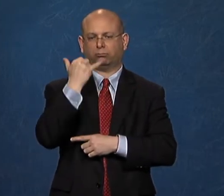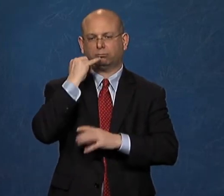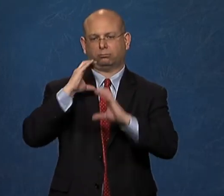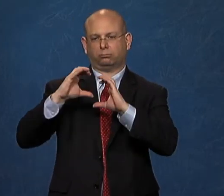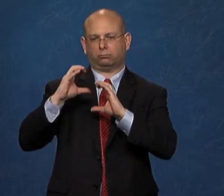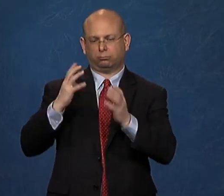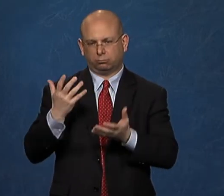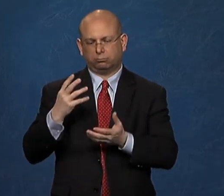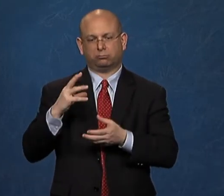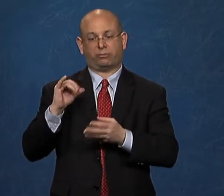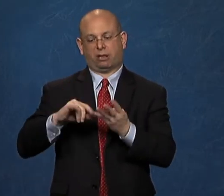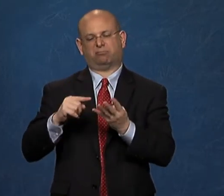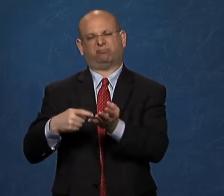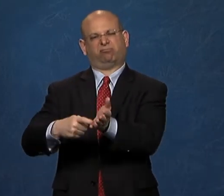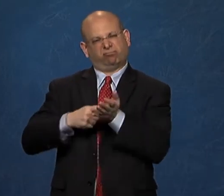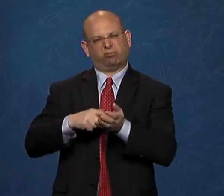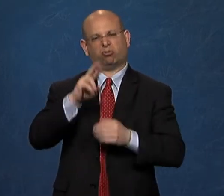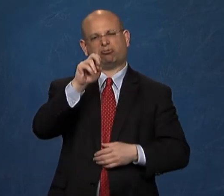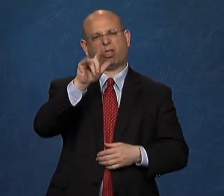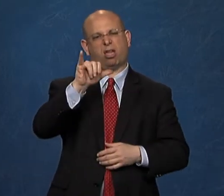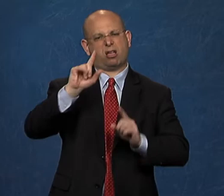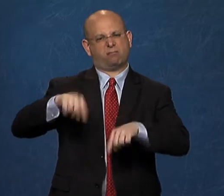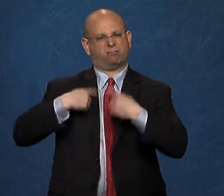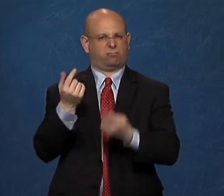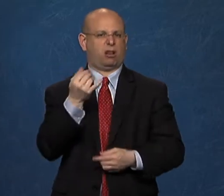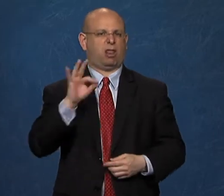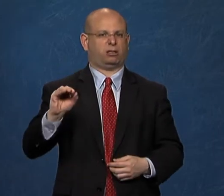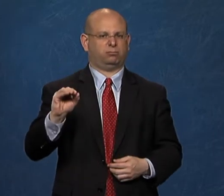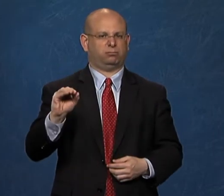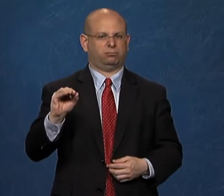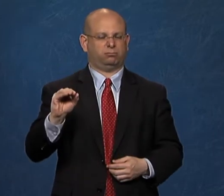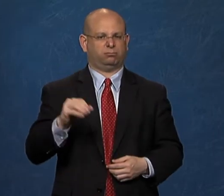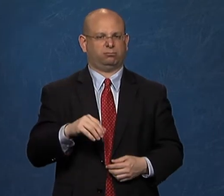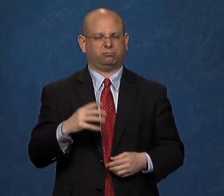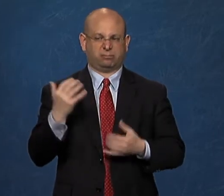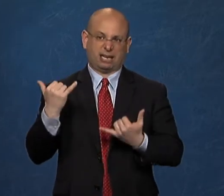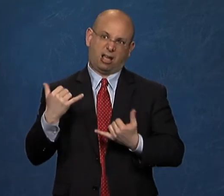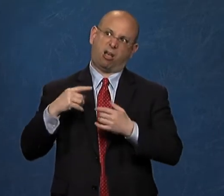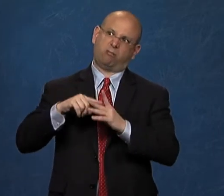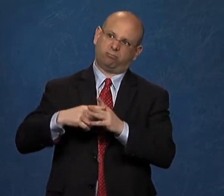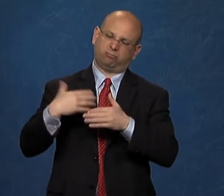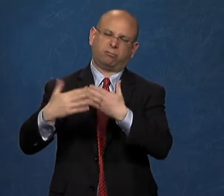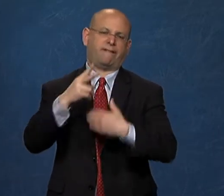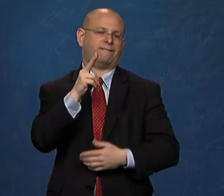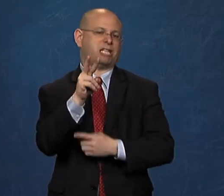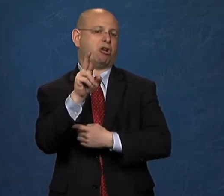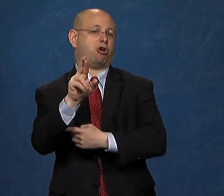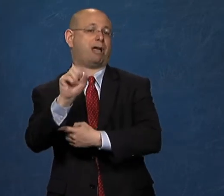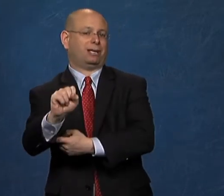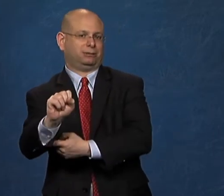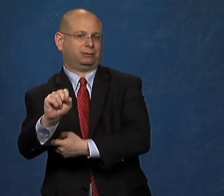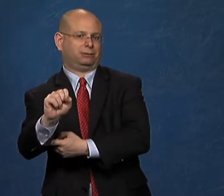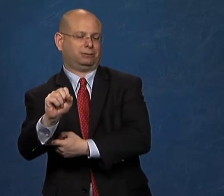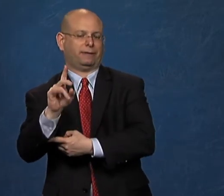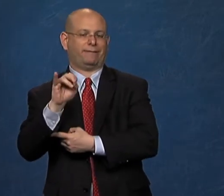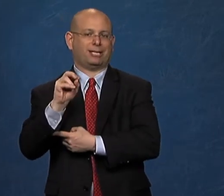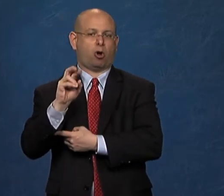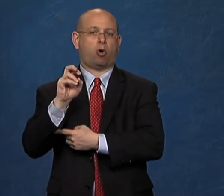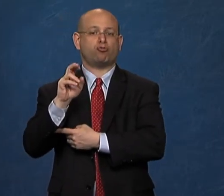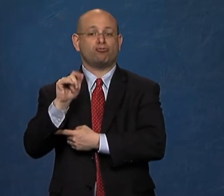about telecommunications. And it's the requirement for relay services that have been available since 1990. Mainly